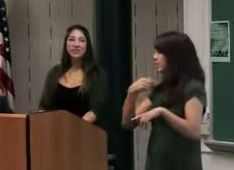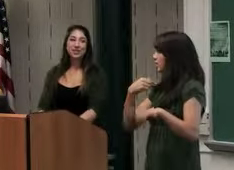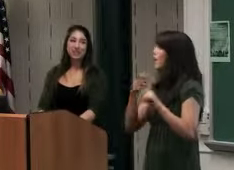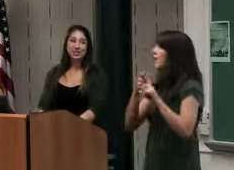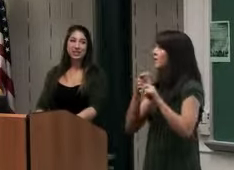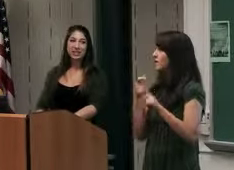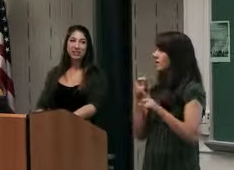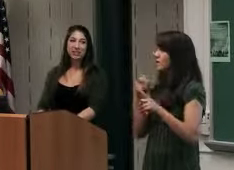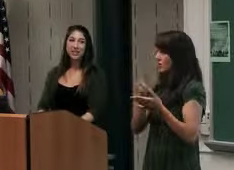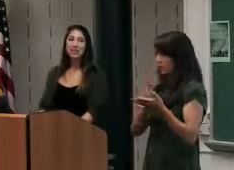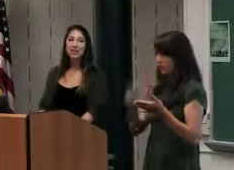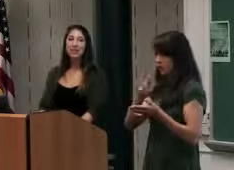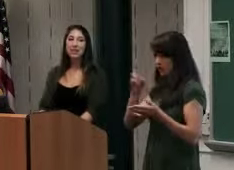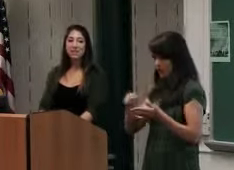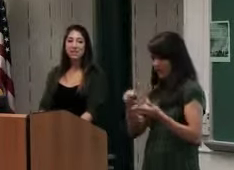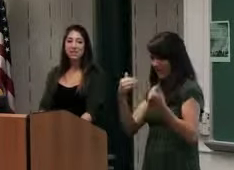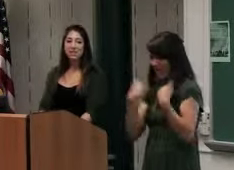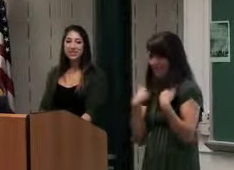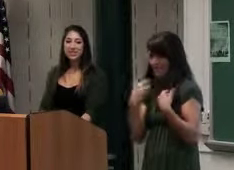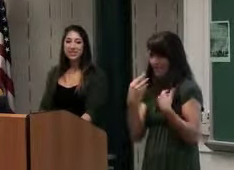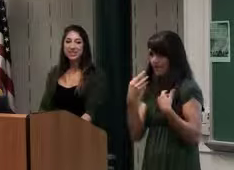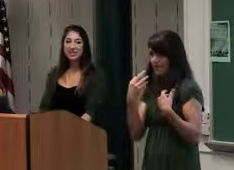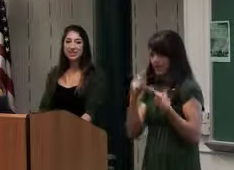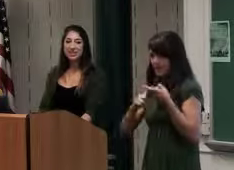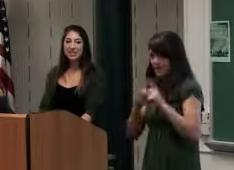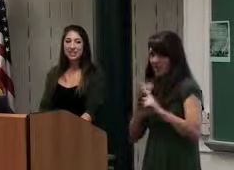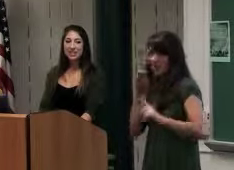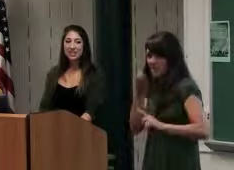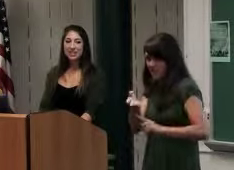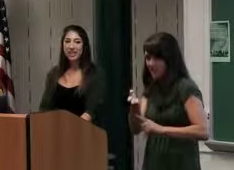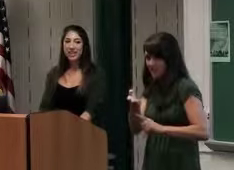From the University of Rochester, I have friends I met in France.